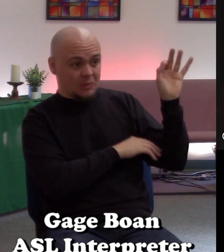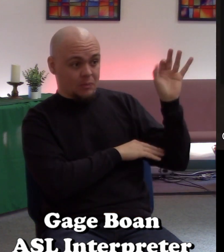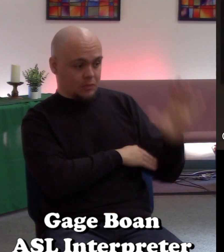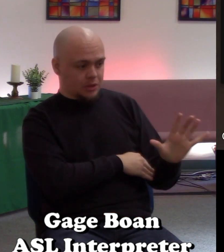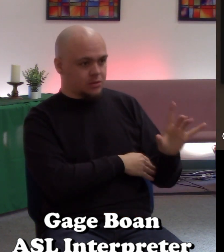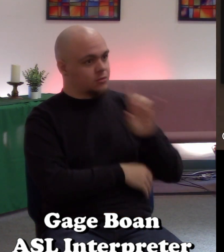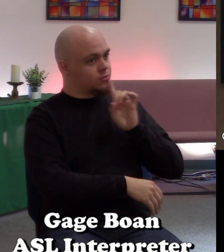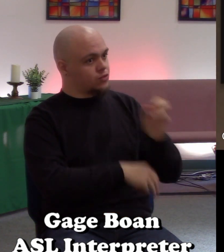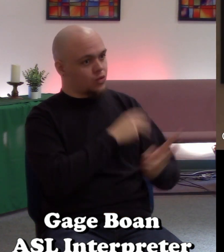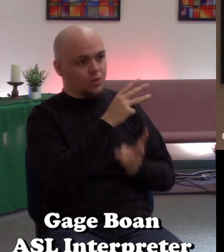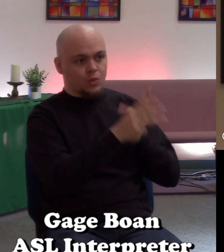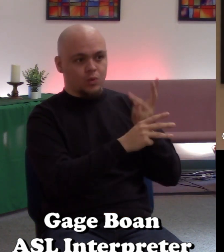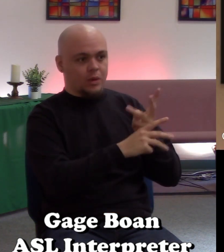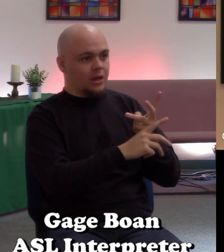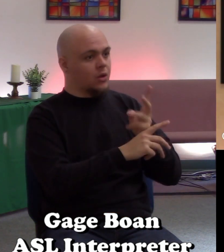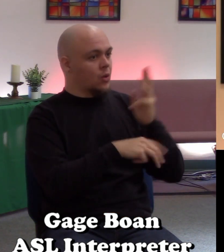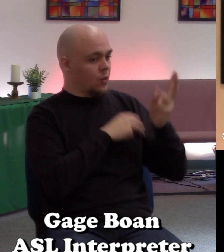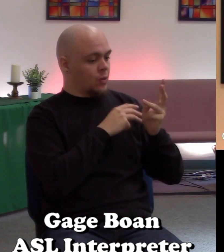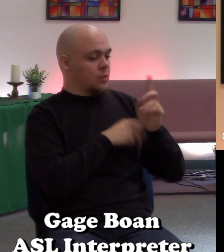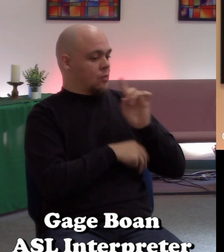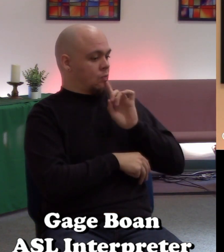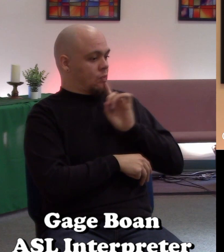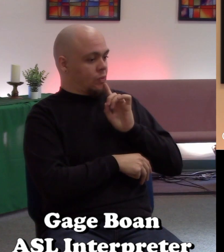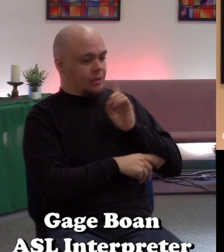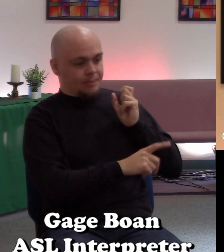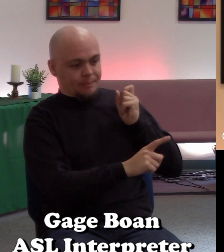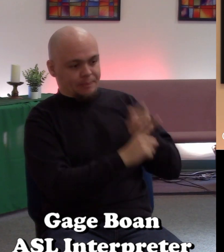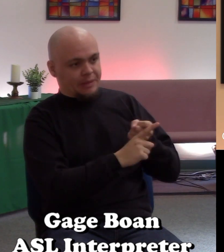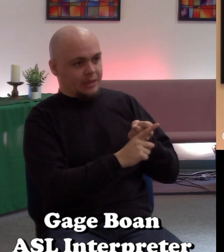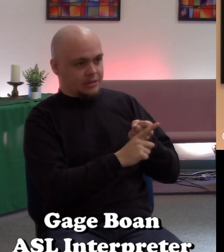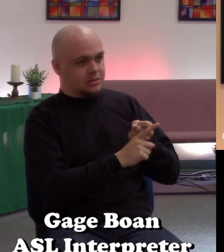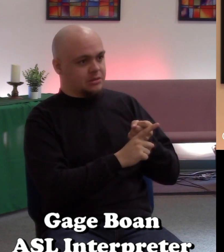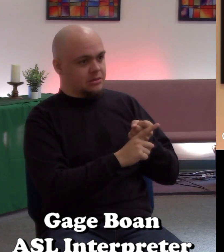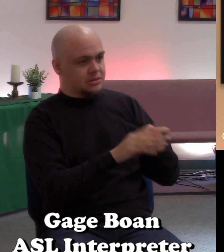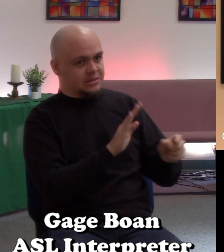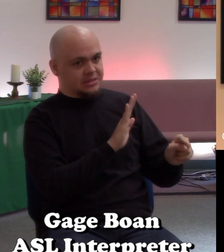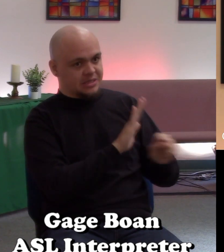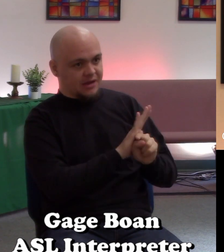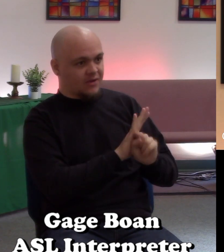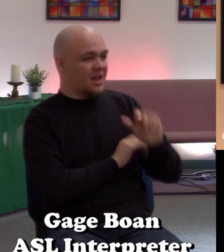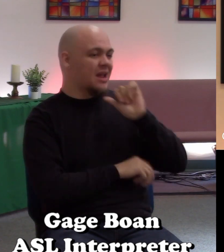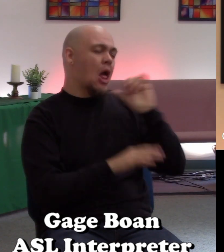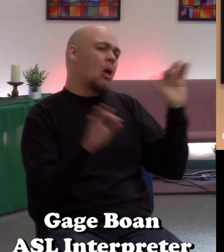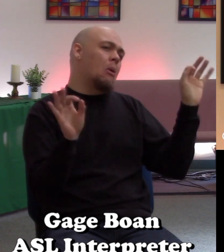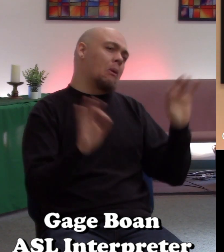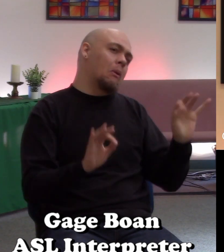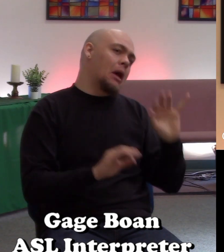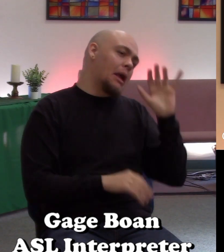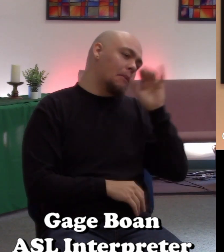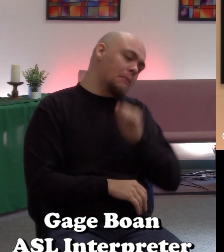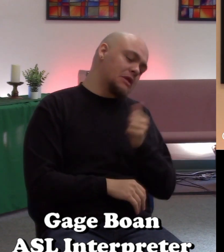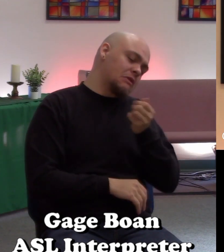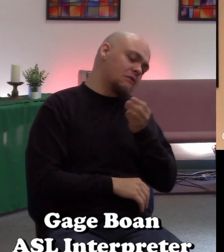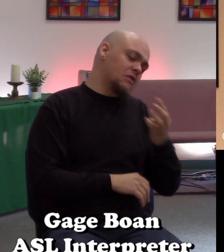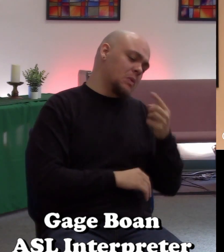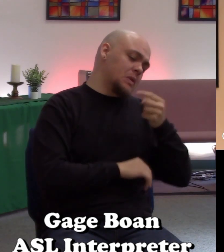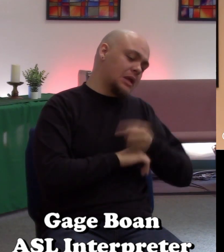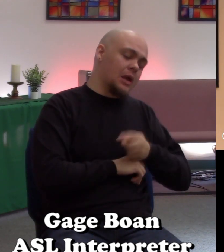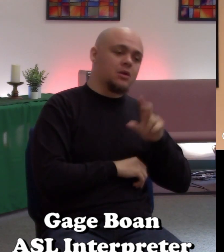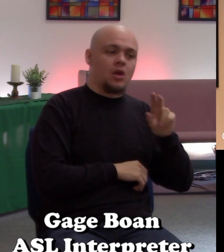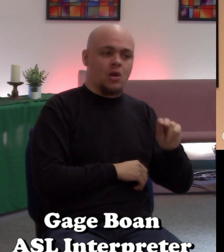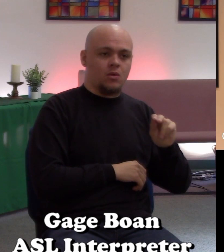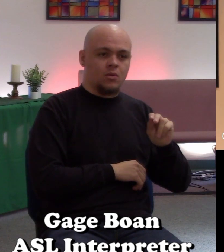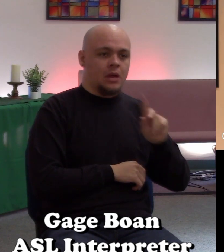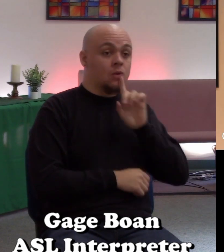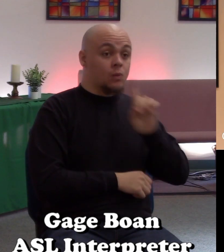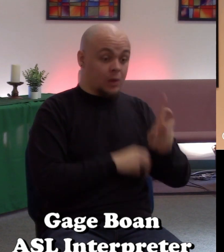his prophetic preaching had real world consequences. This is not just like, oh,